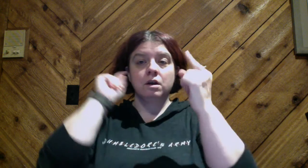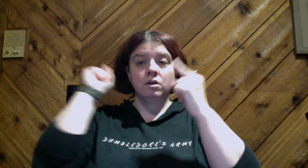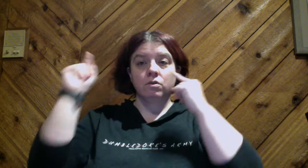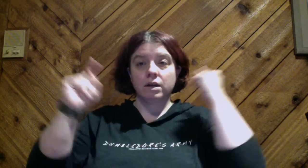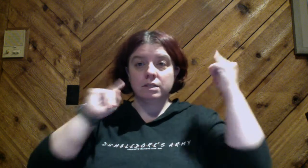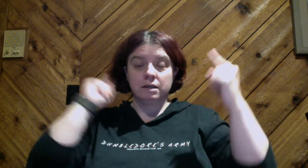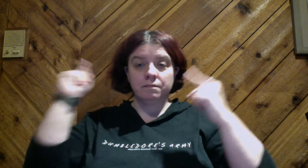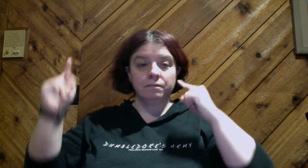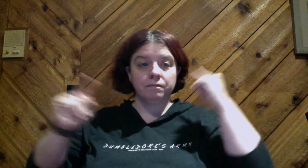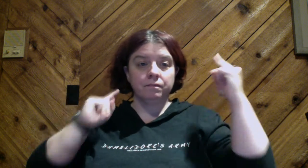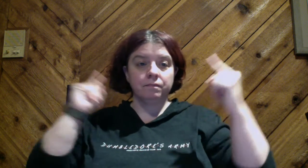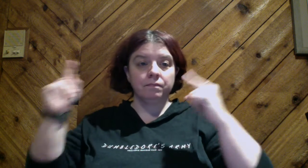Crazy.